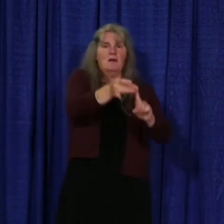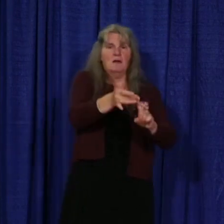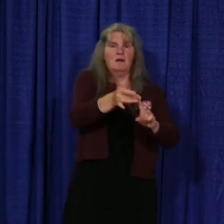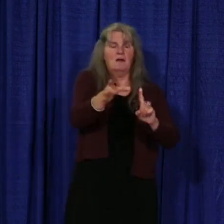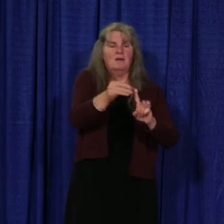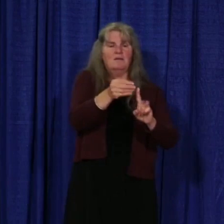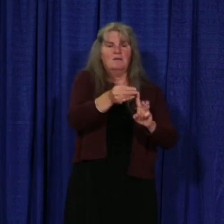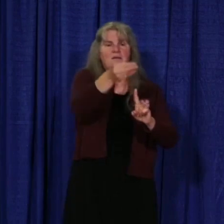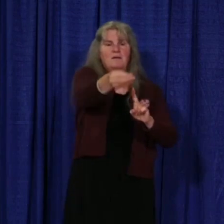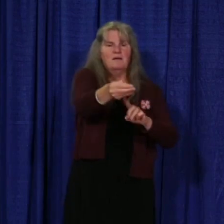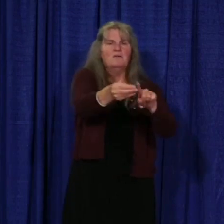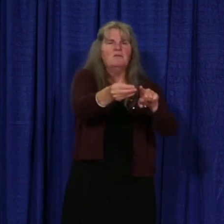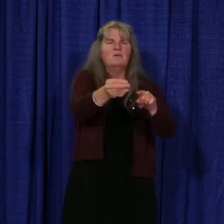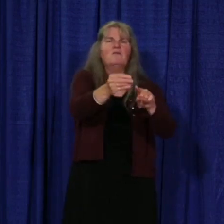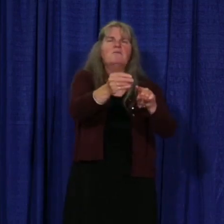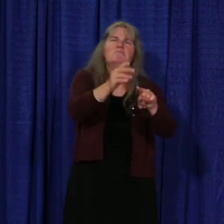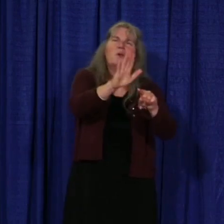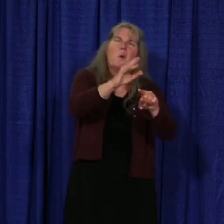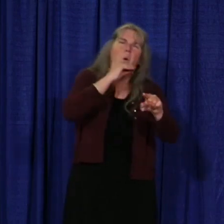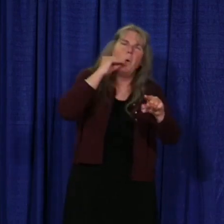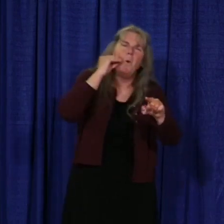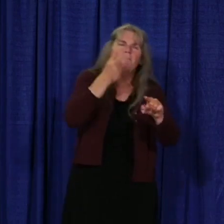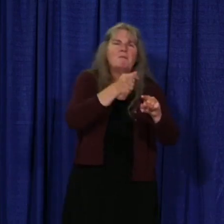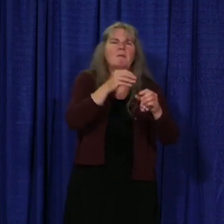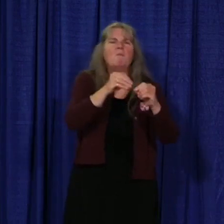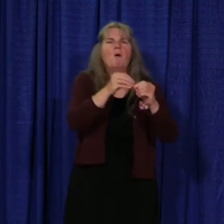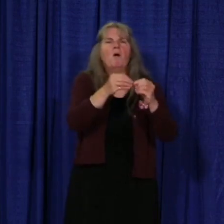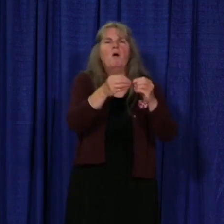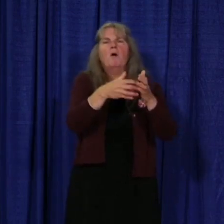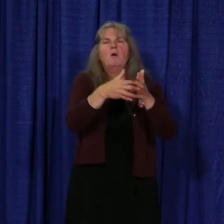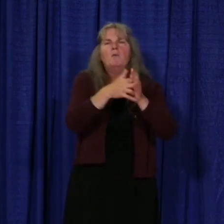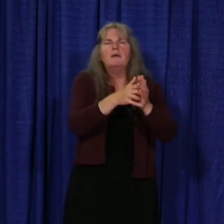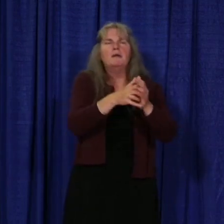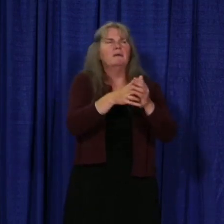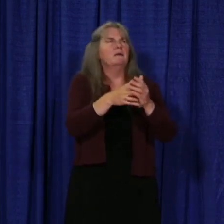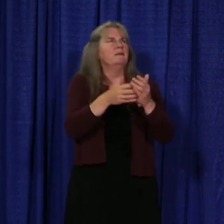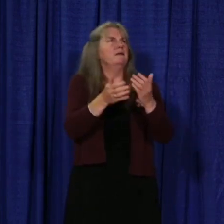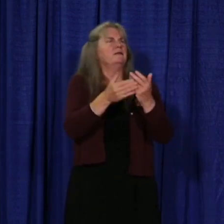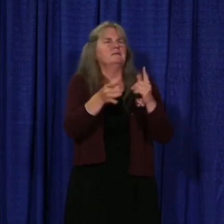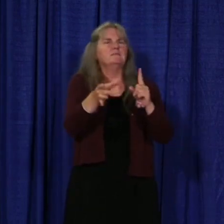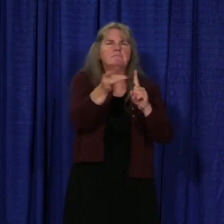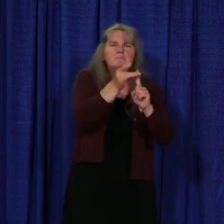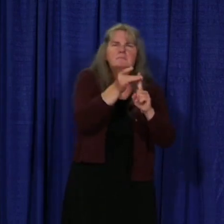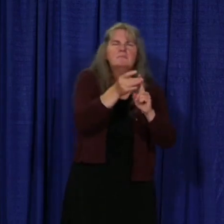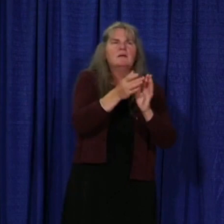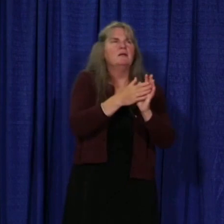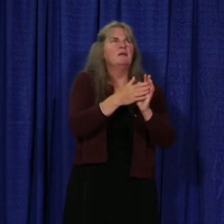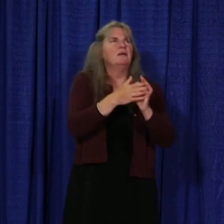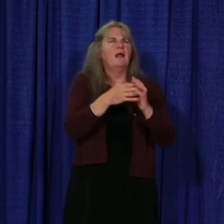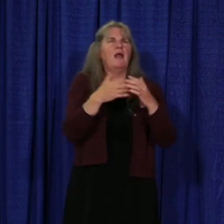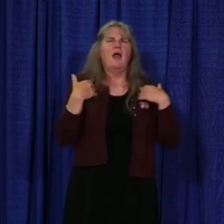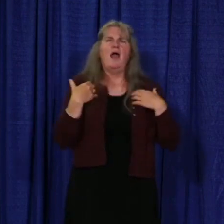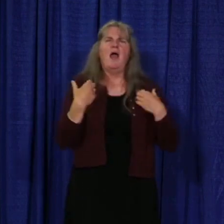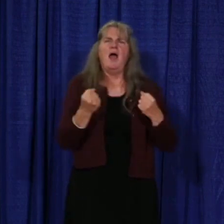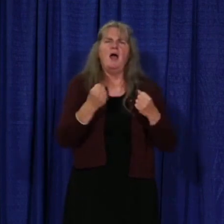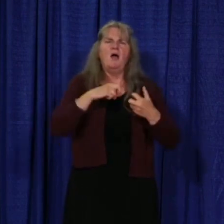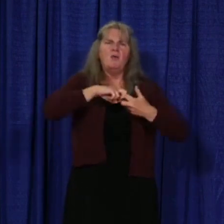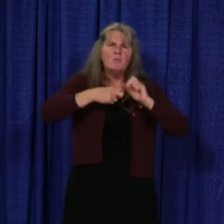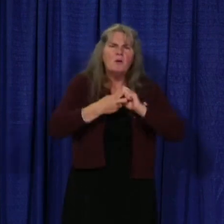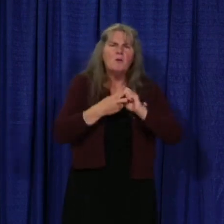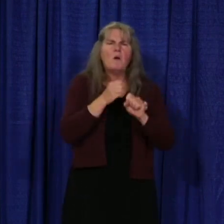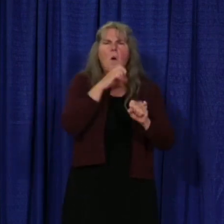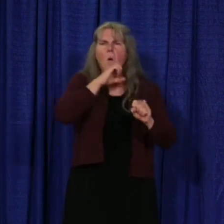potentially bringing it home to people that will be more vulnerable, whether that's people with underlying medical conditions or older